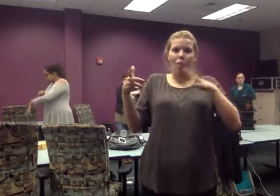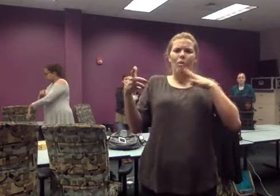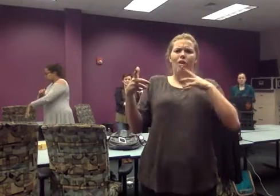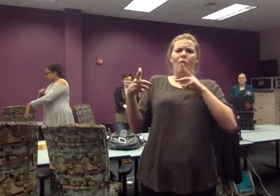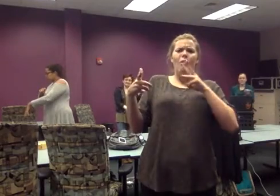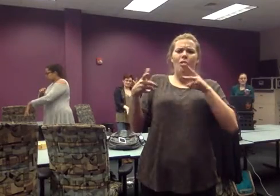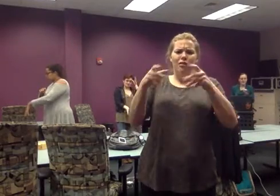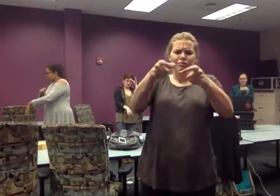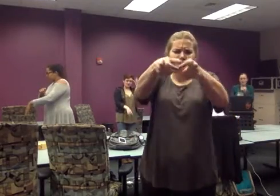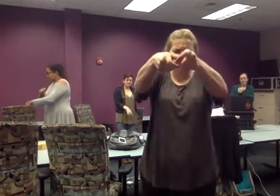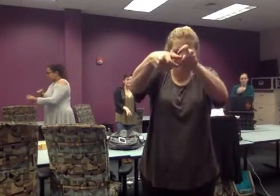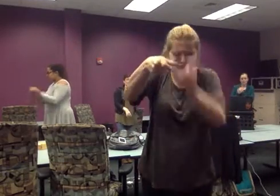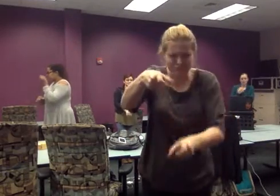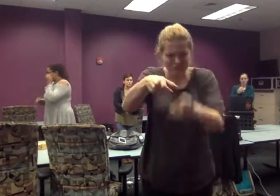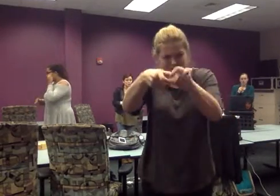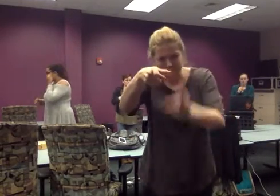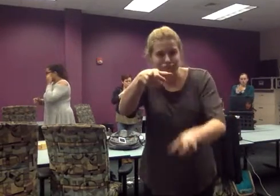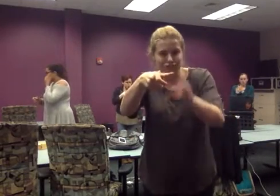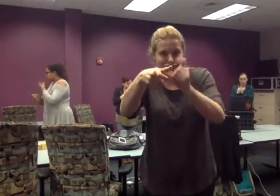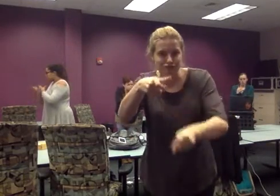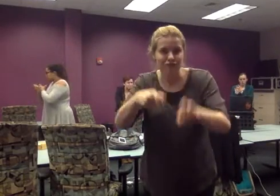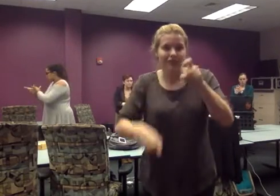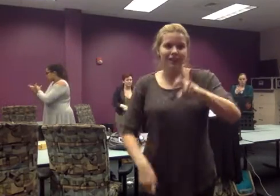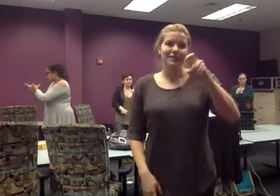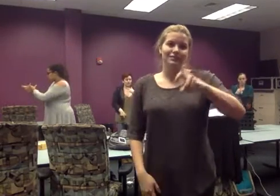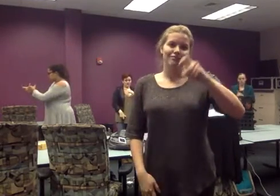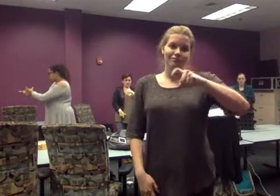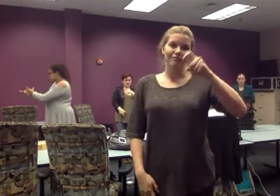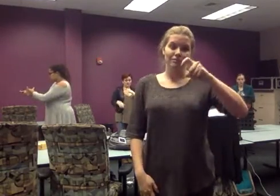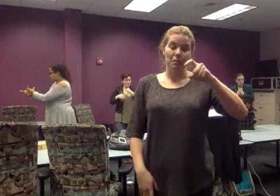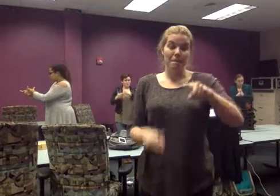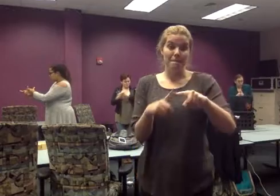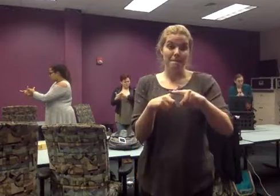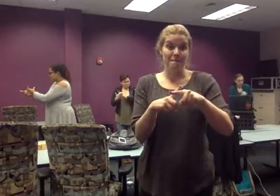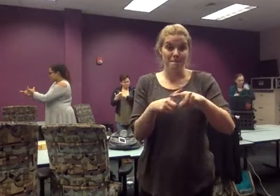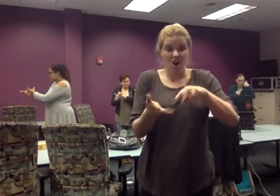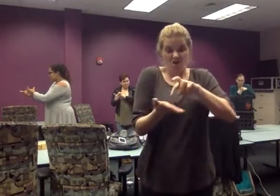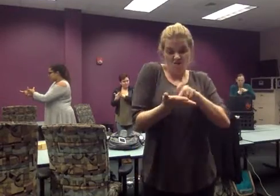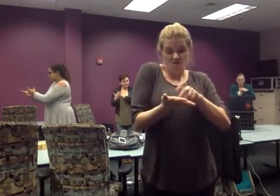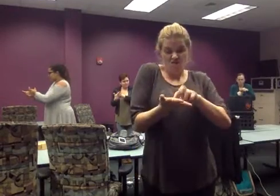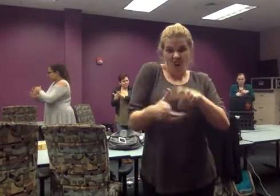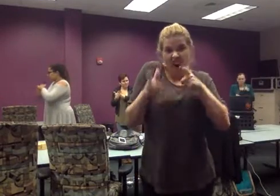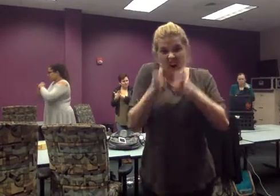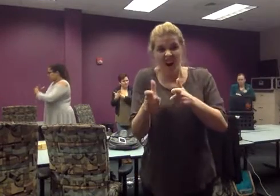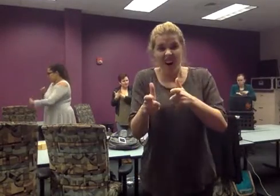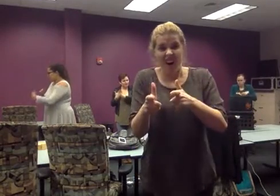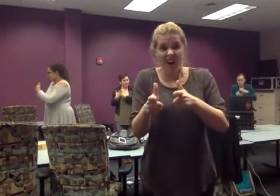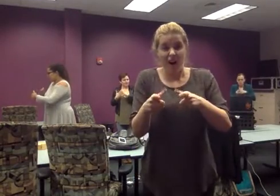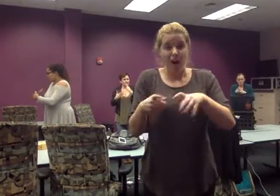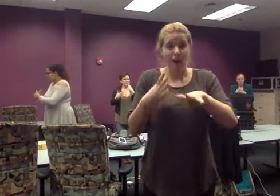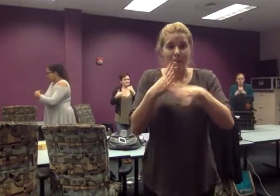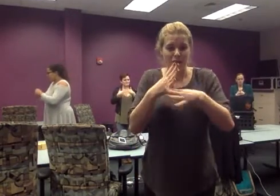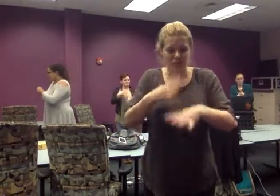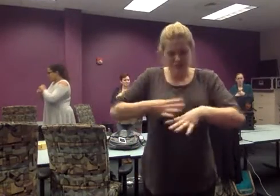were running, when we did our investigation, you were pumping a lot of blood through your heart. Well, when